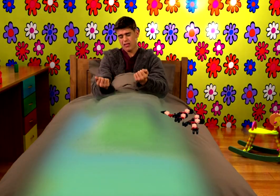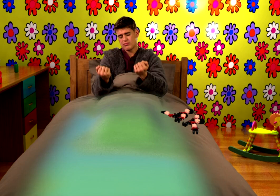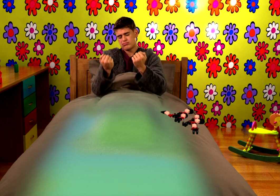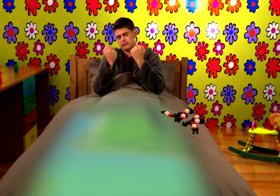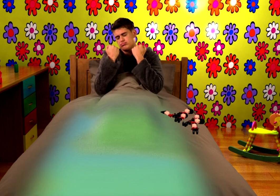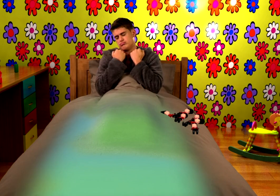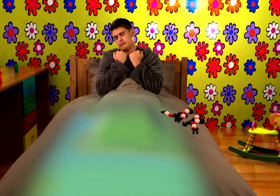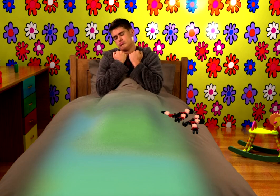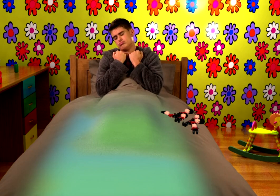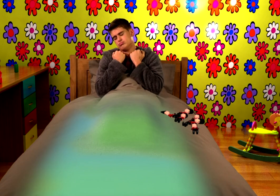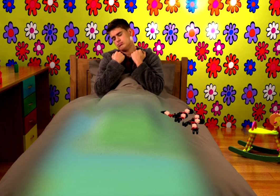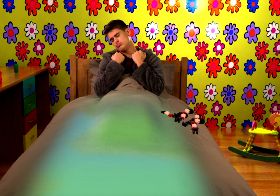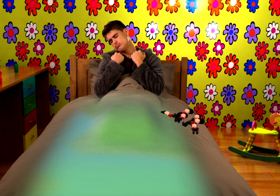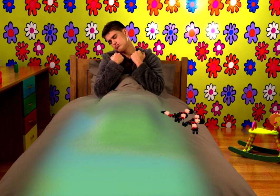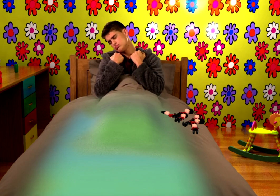When I was sick and lay abed,